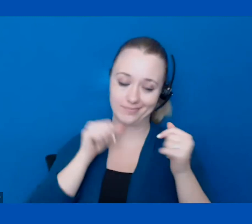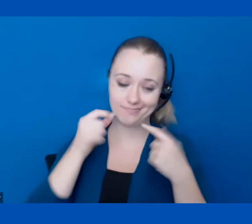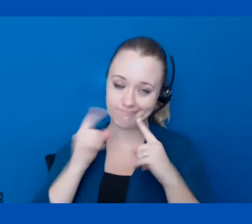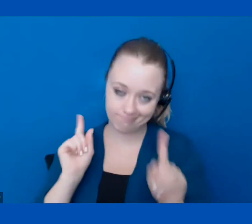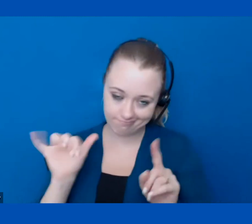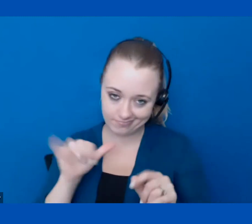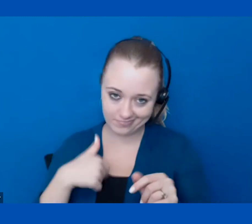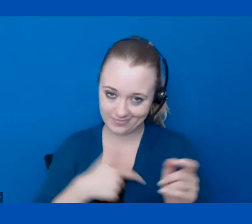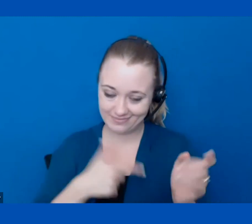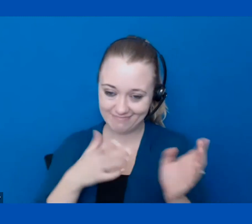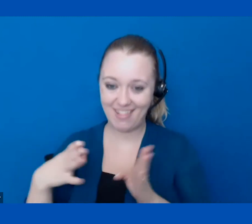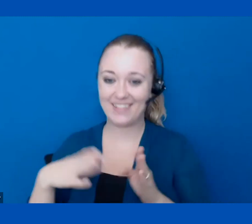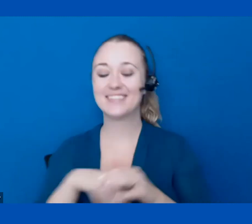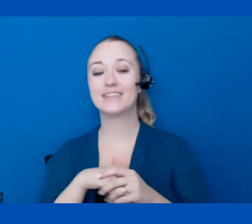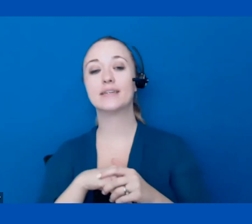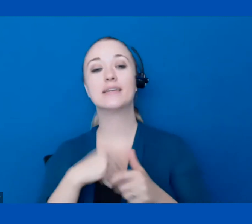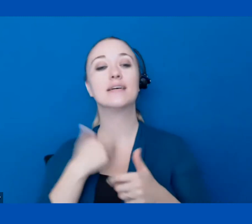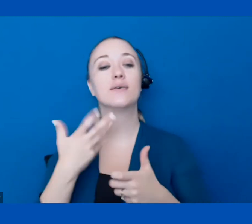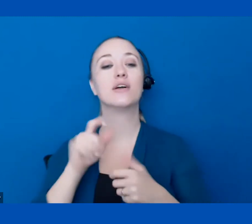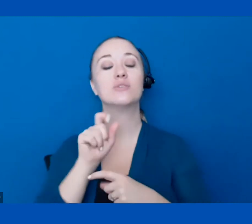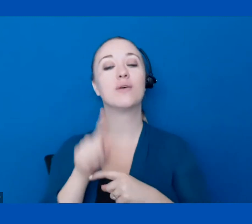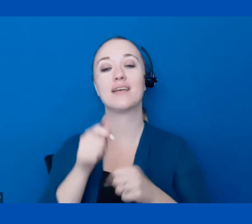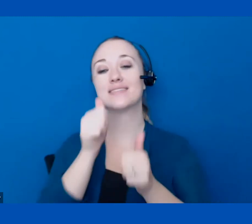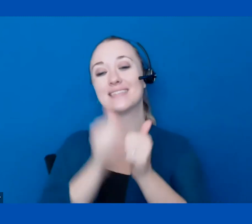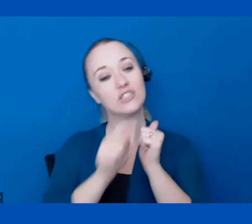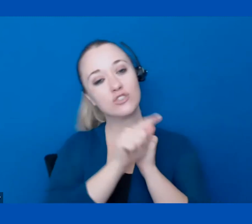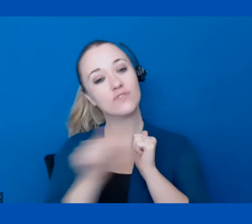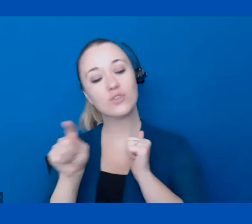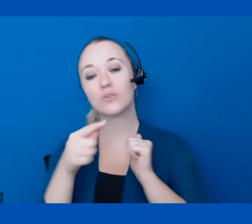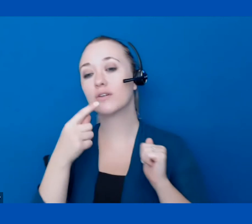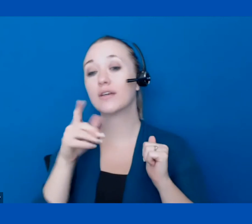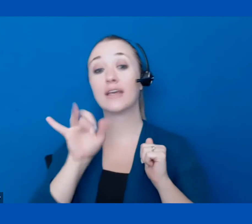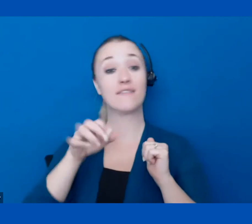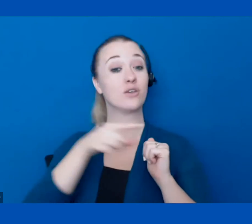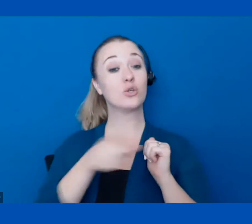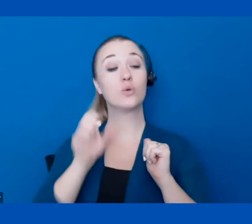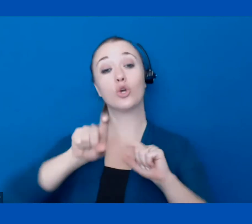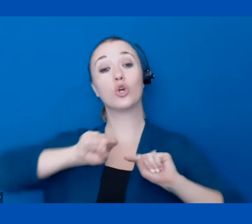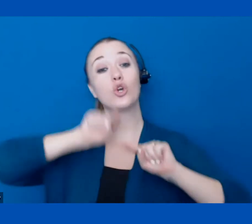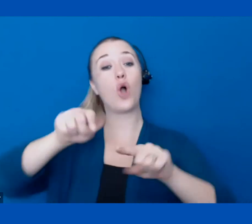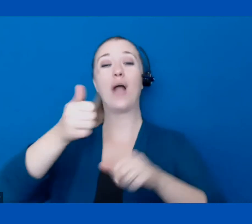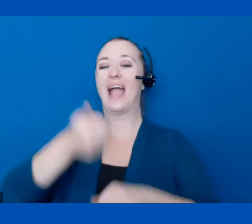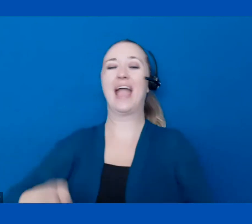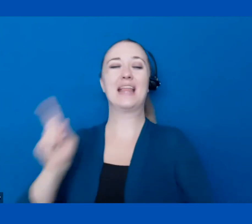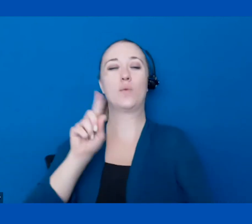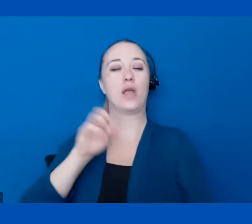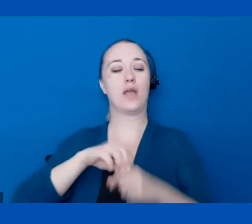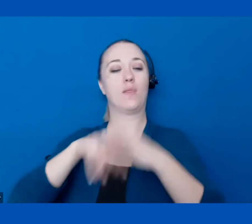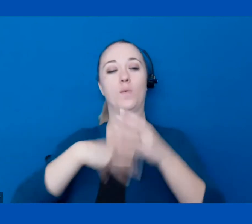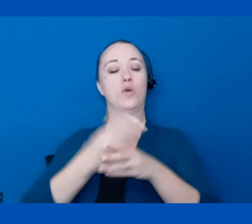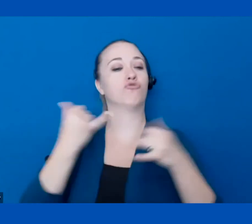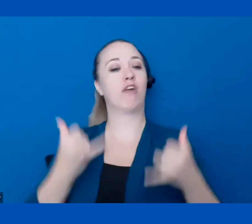So wanted to ask each one of you, if you could go anywhere in the world right now with your white cane, where would it